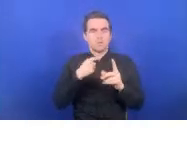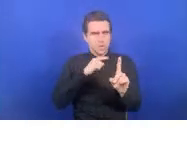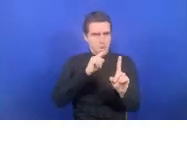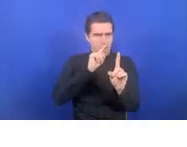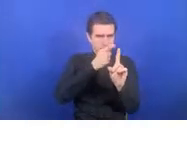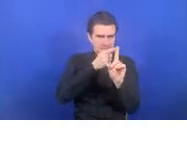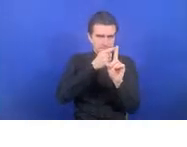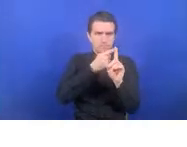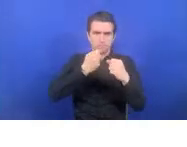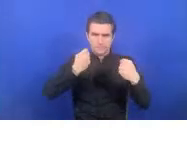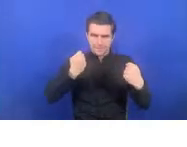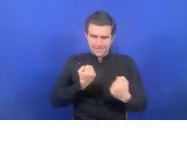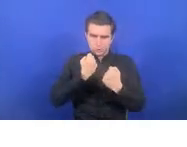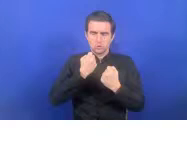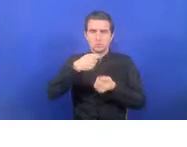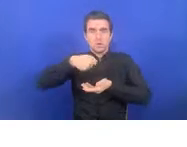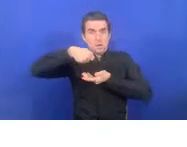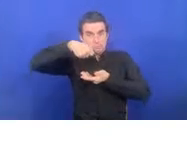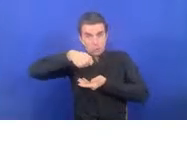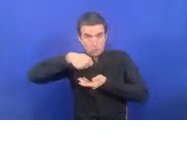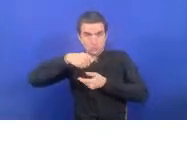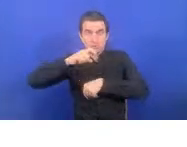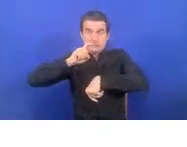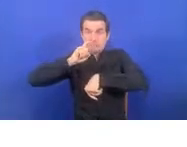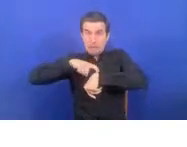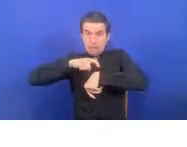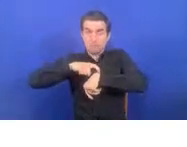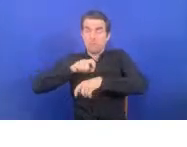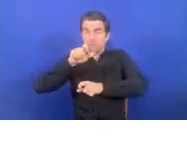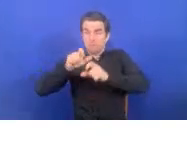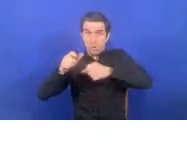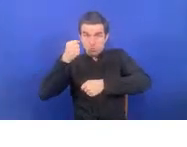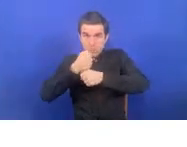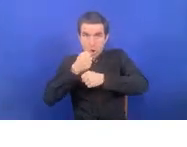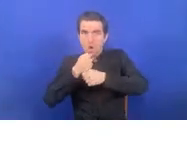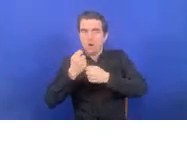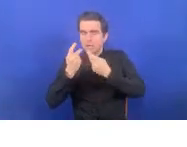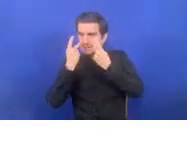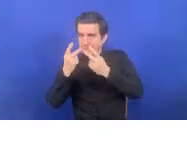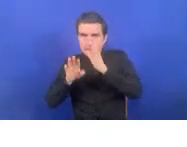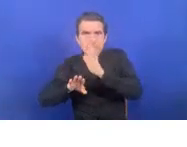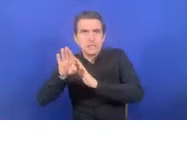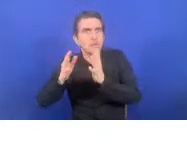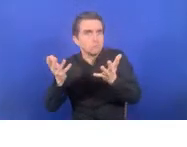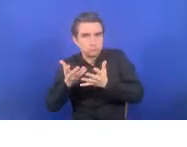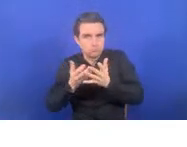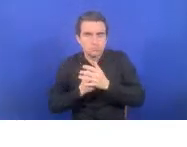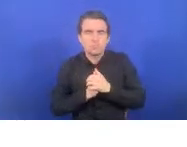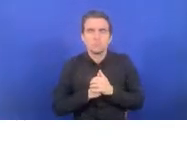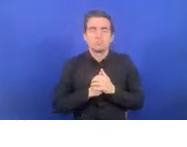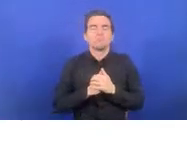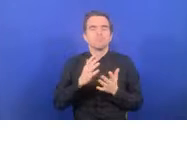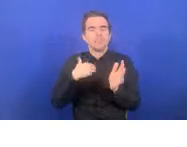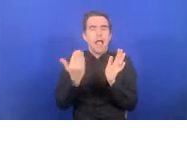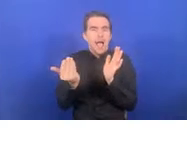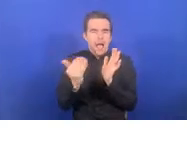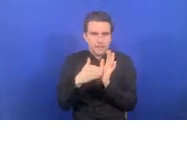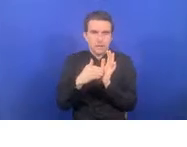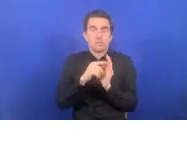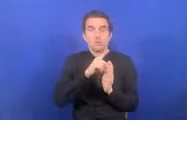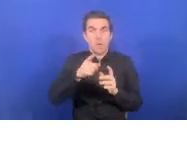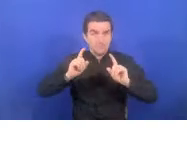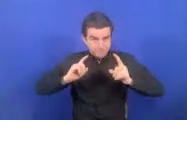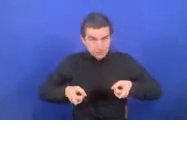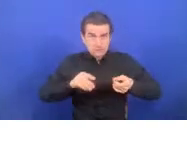box of every table of this action plan. This is here for you to start thinking about where you might work, what you might